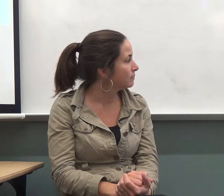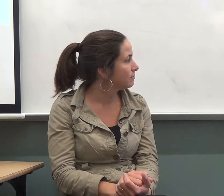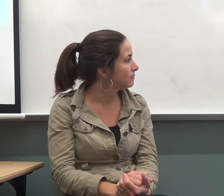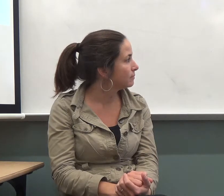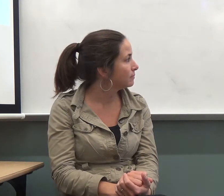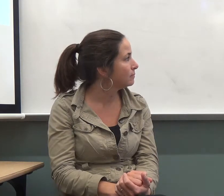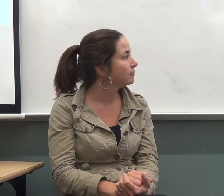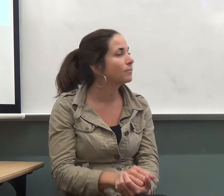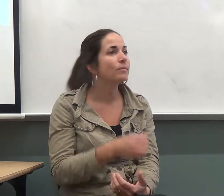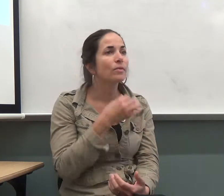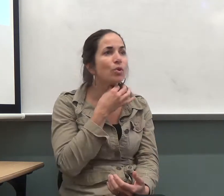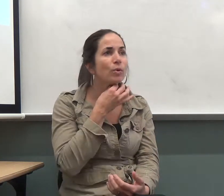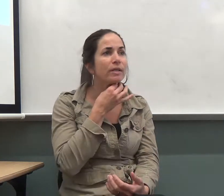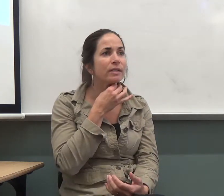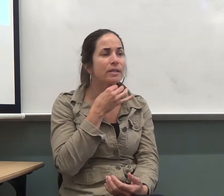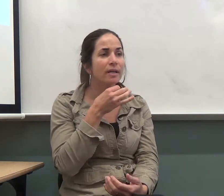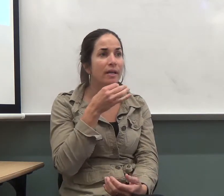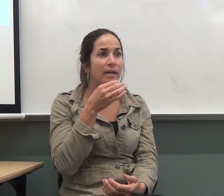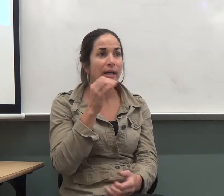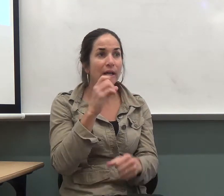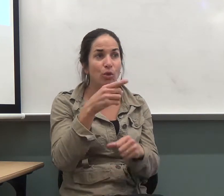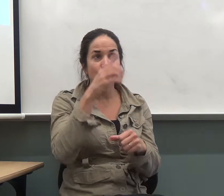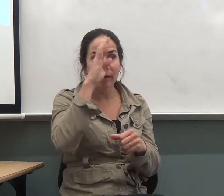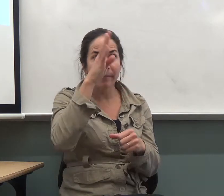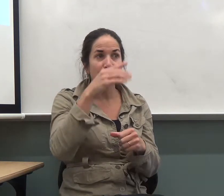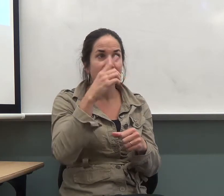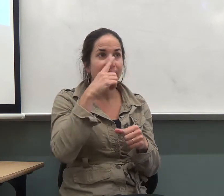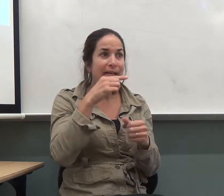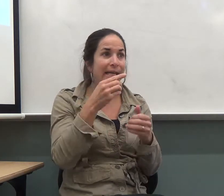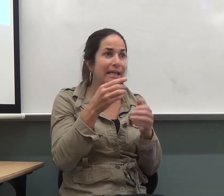can you come up with a fake example to prove something?